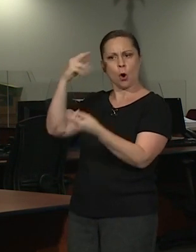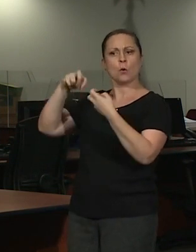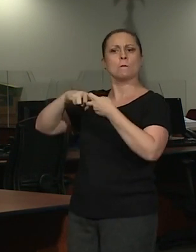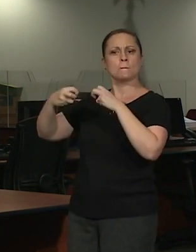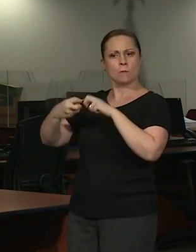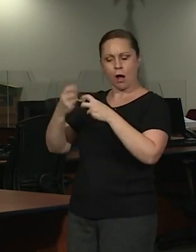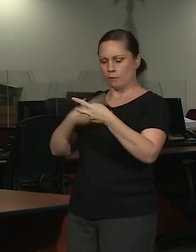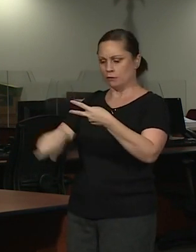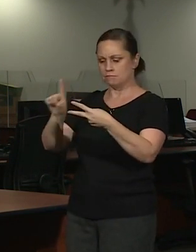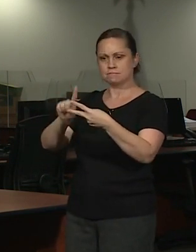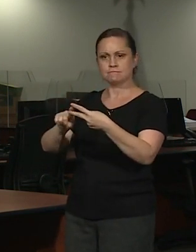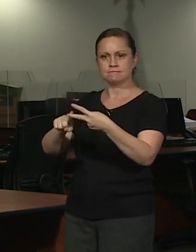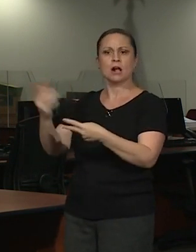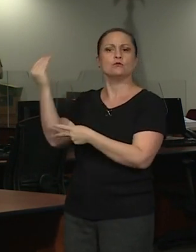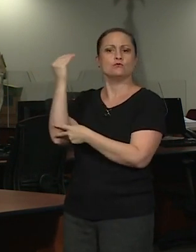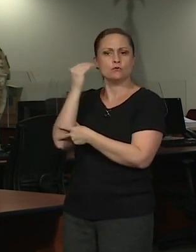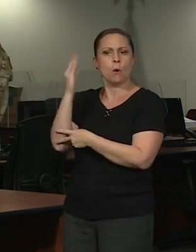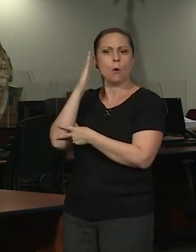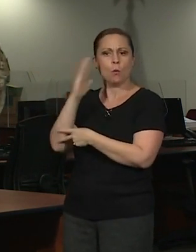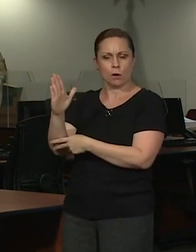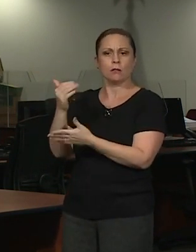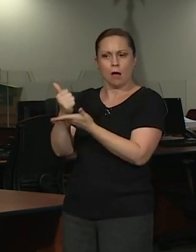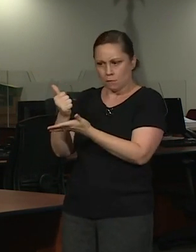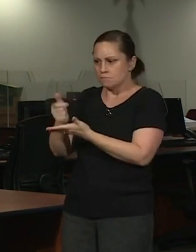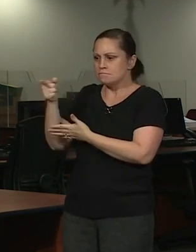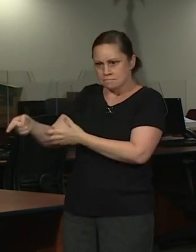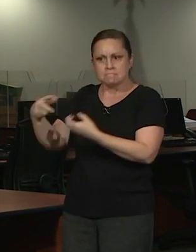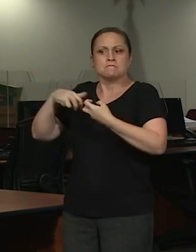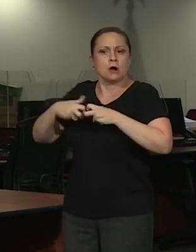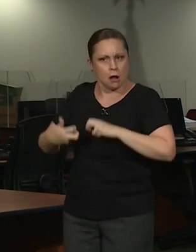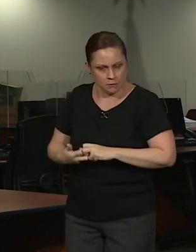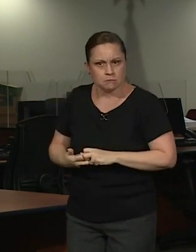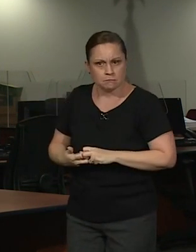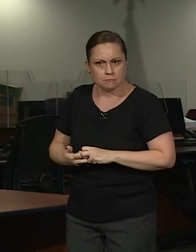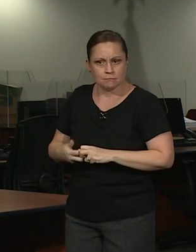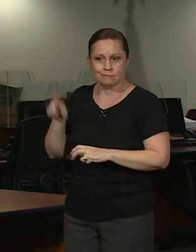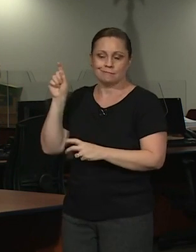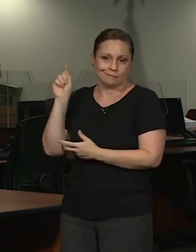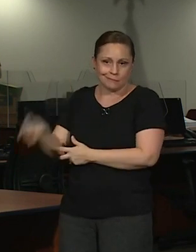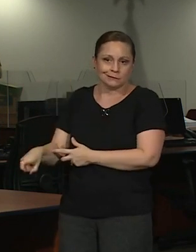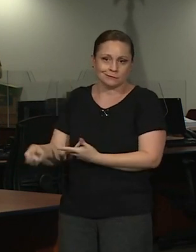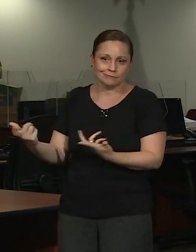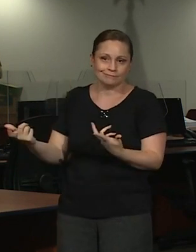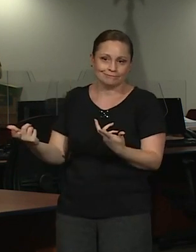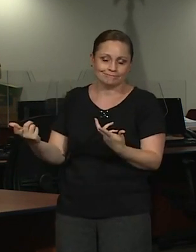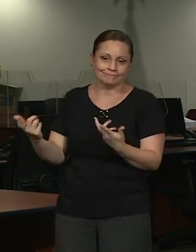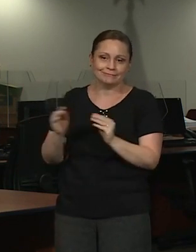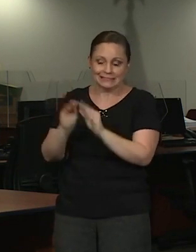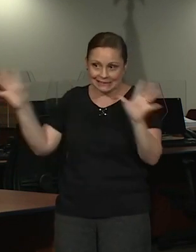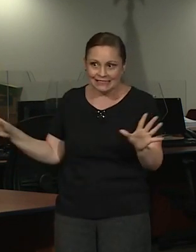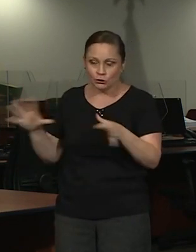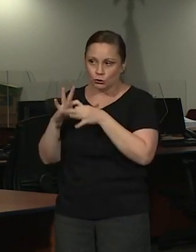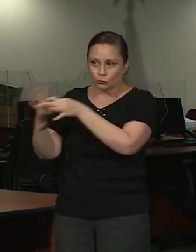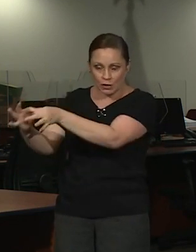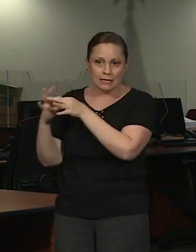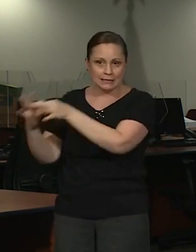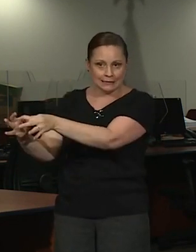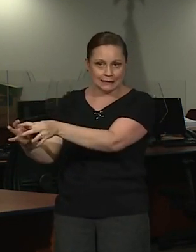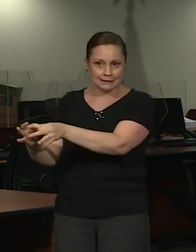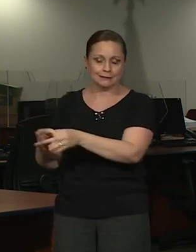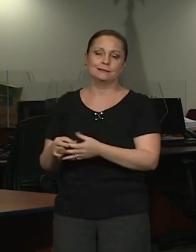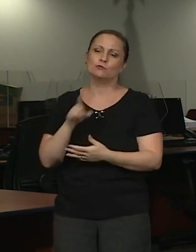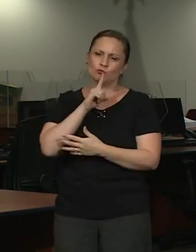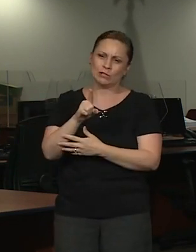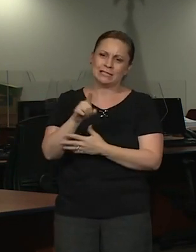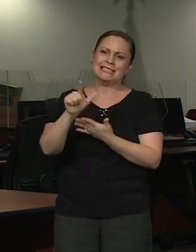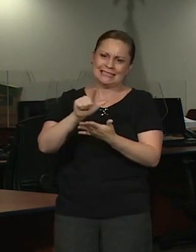measure to counteract that problem. It's really a legal question. Most people don't think about it in those terms, but